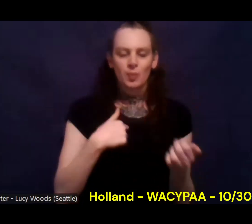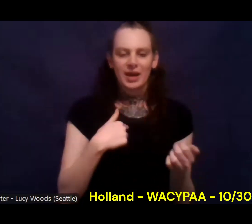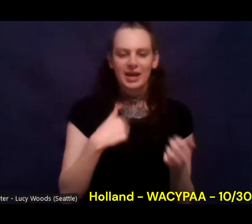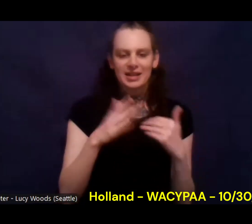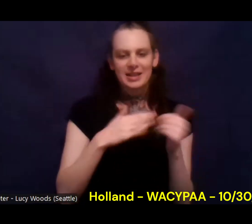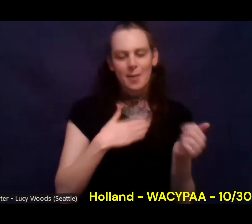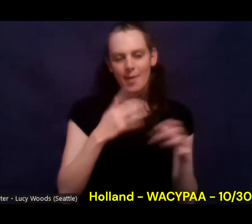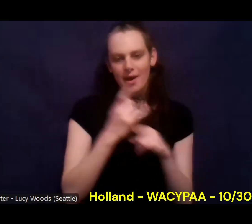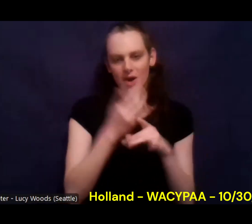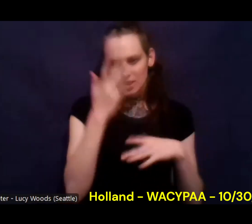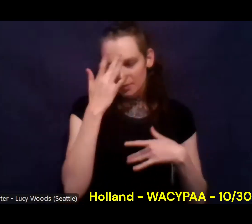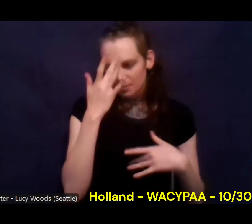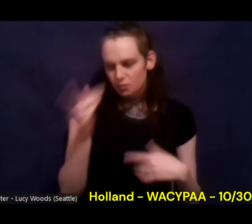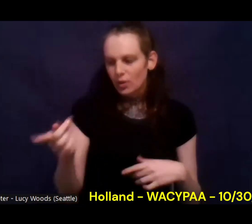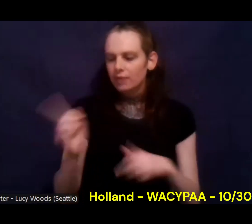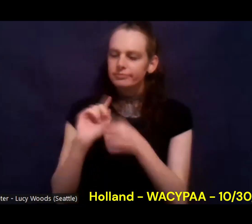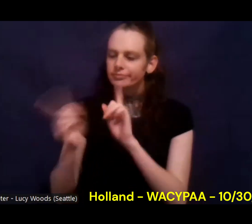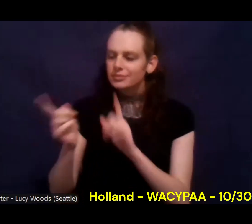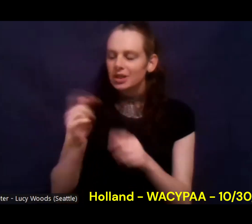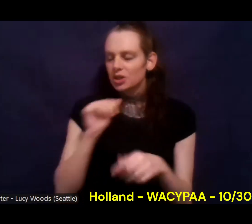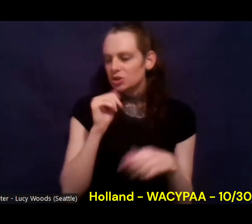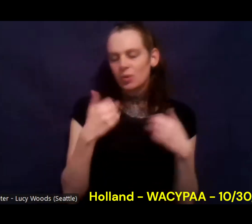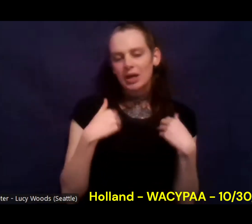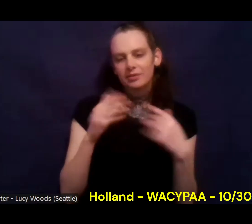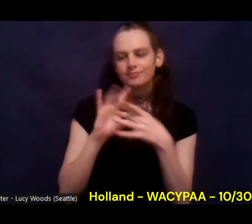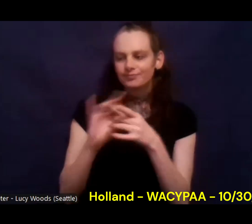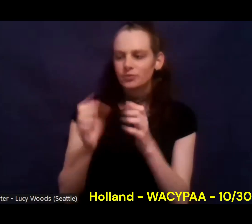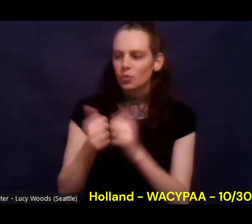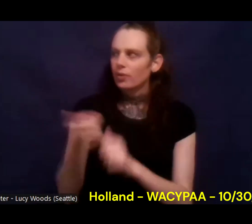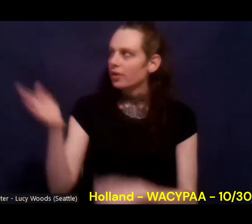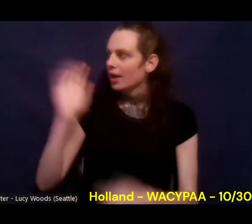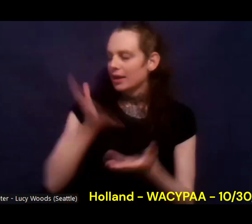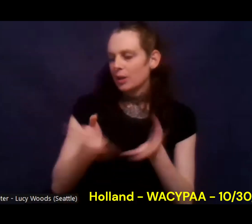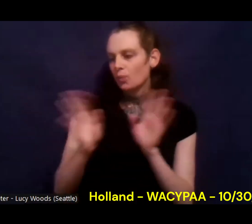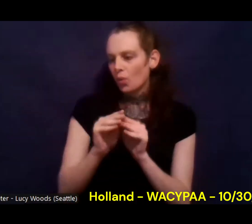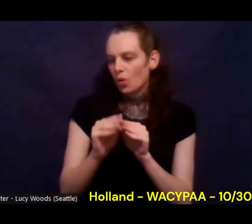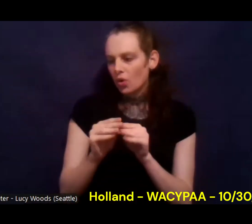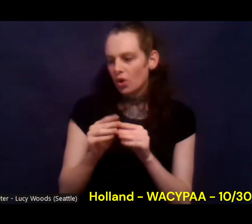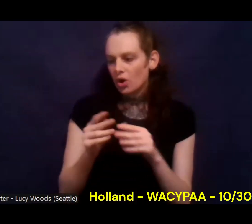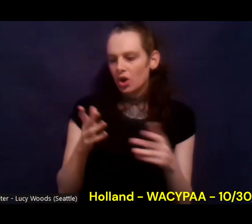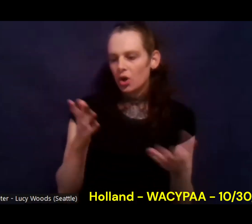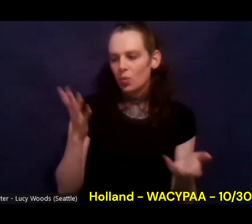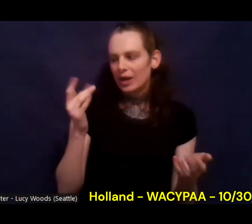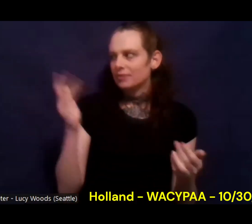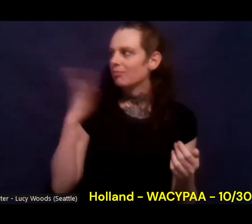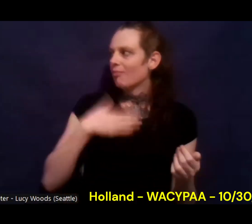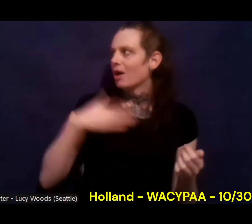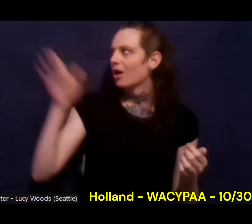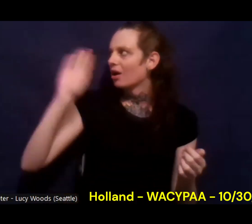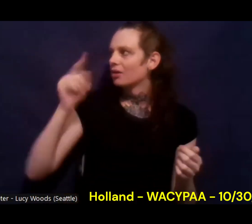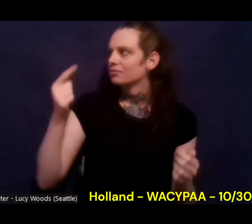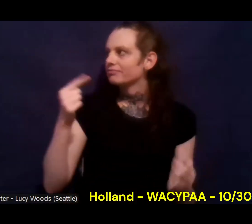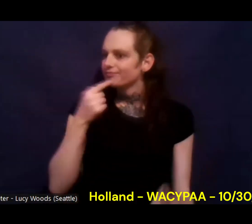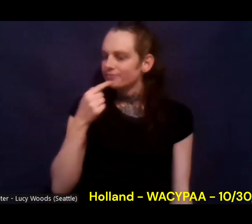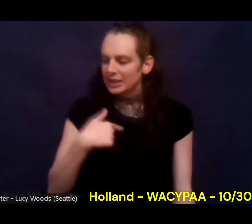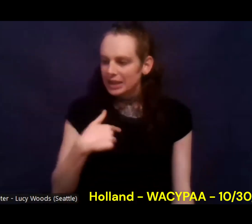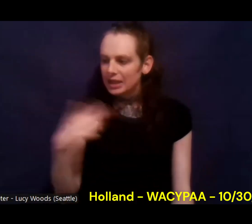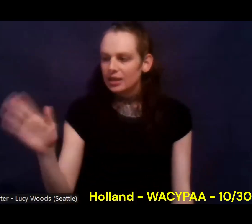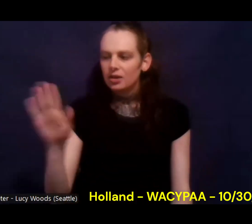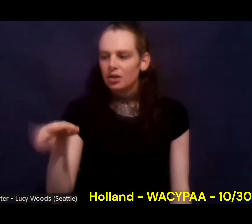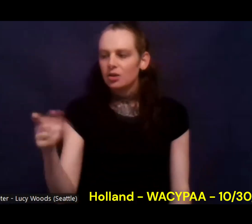I didn't have a relationship with my God anymore because my God let me down. And he was like, well, why don't you just have like a new conception of God or something like that? And I was